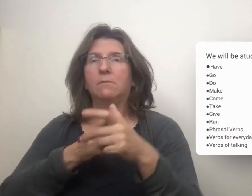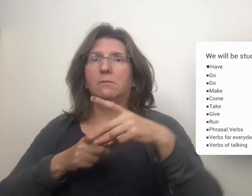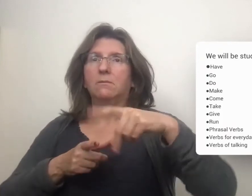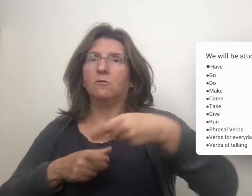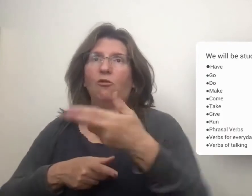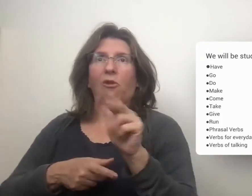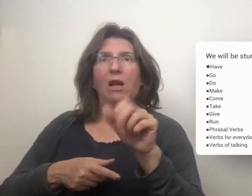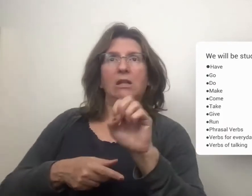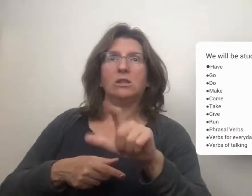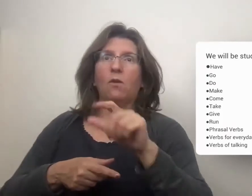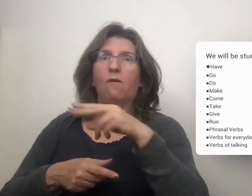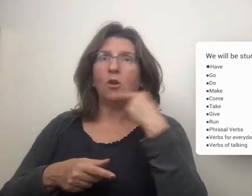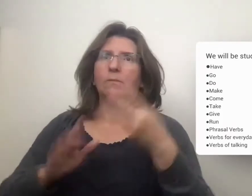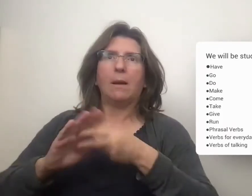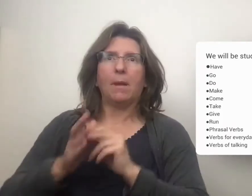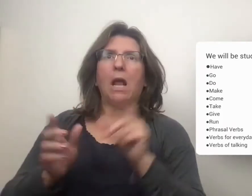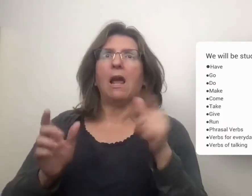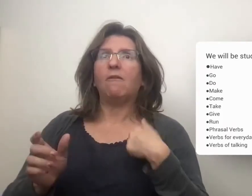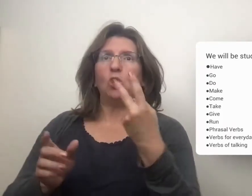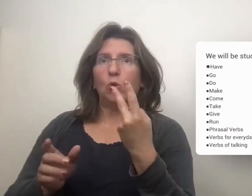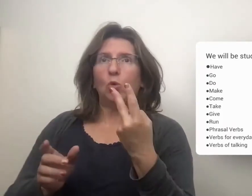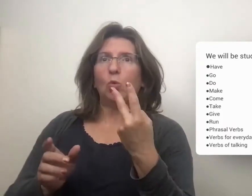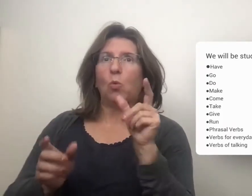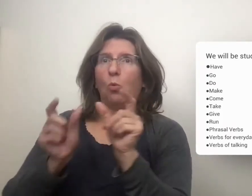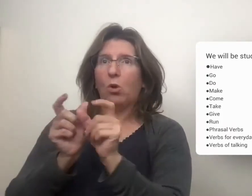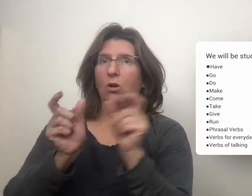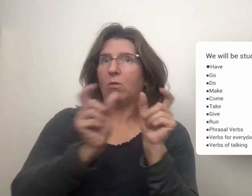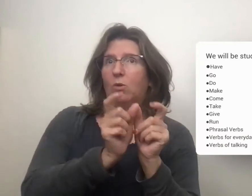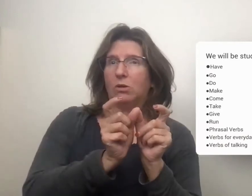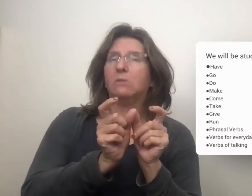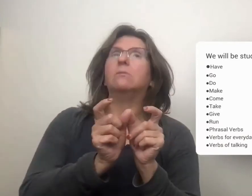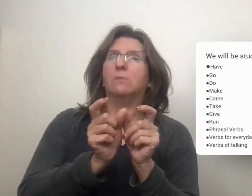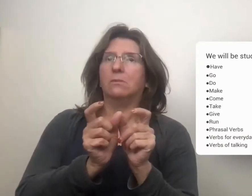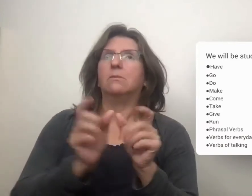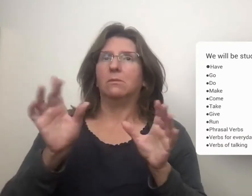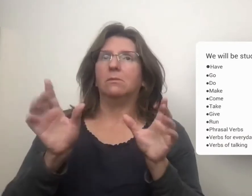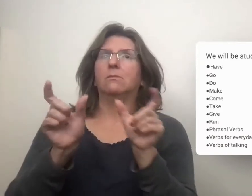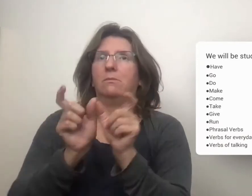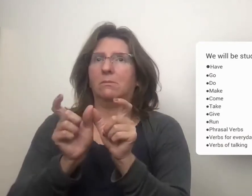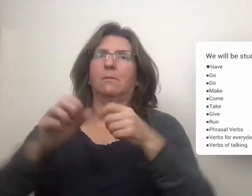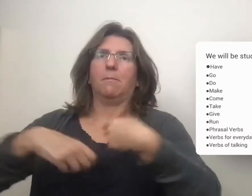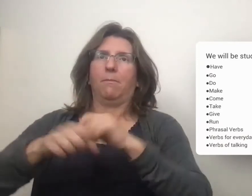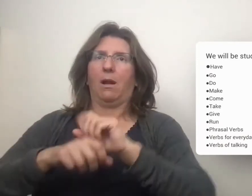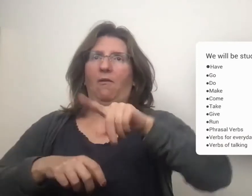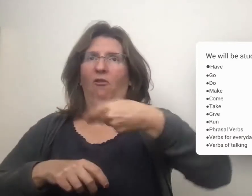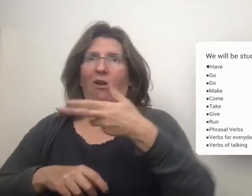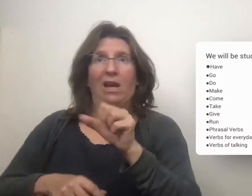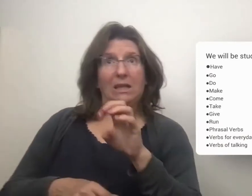run, and phrasal verbs. Phrases with two words, one of which is a verb.